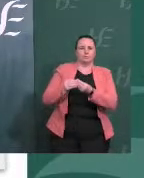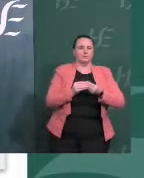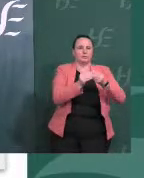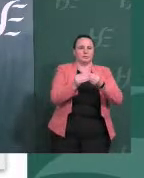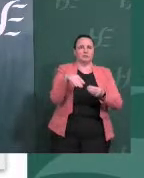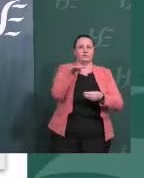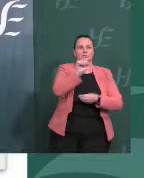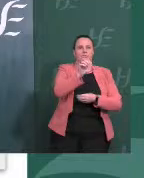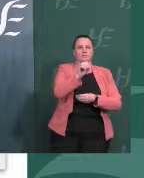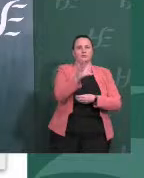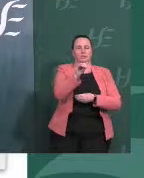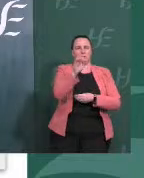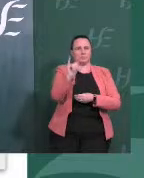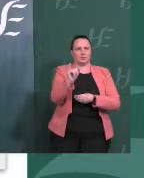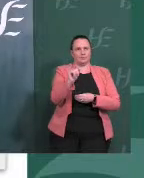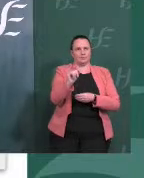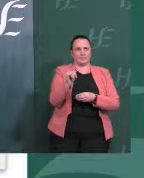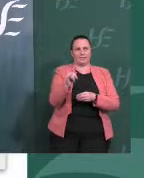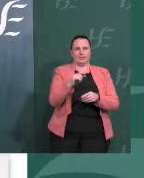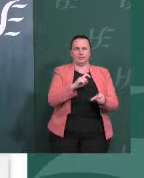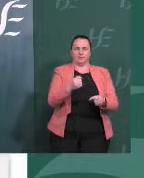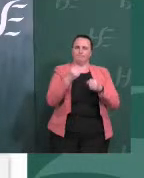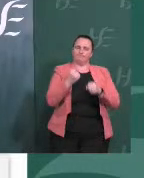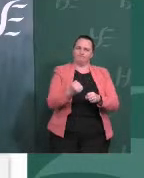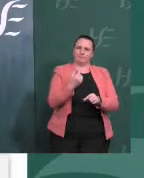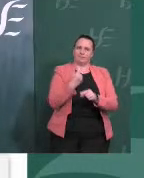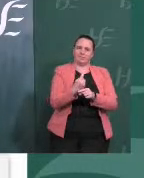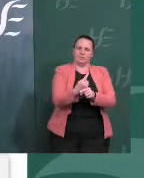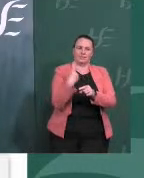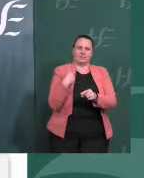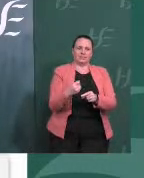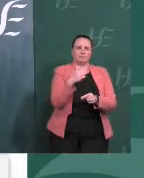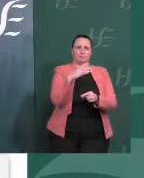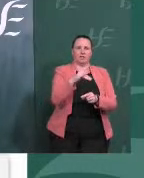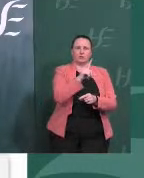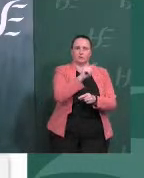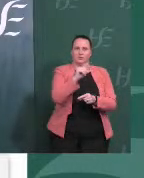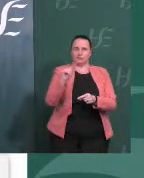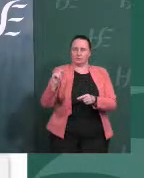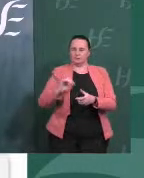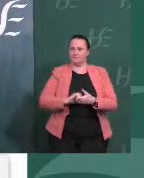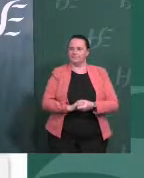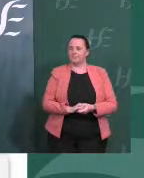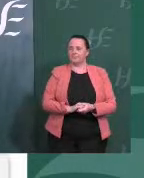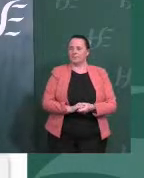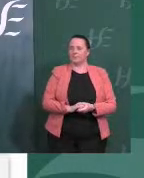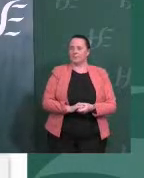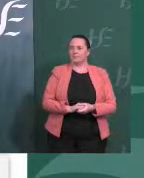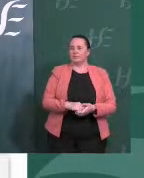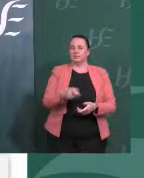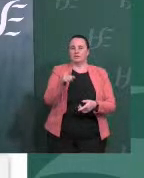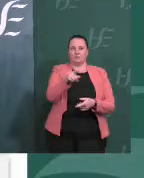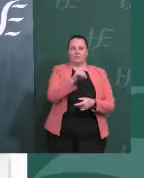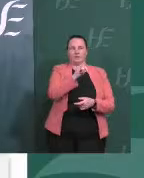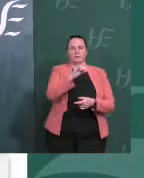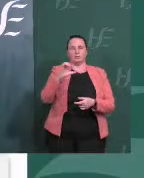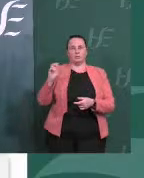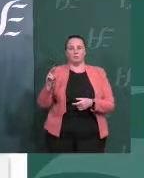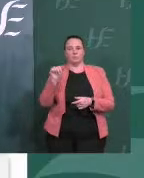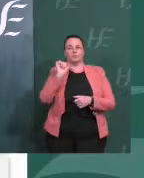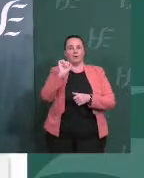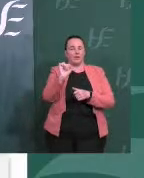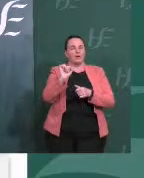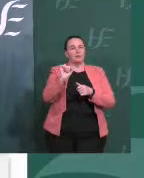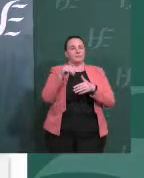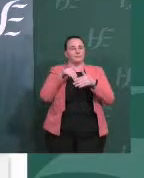so well since March of 2020. Looking at ITU, this ITU admissions from